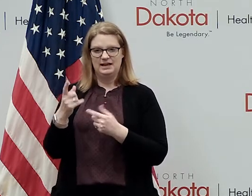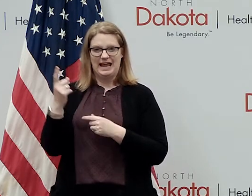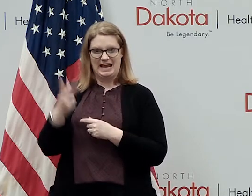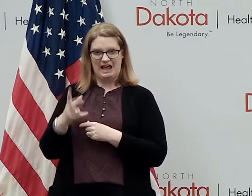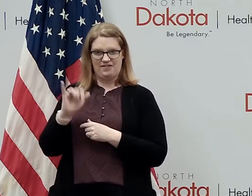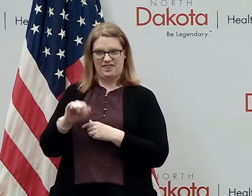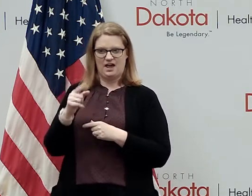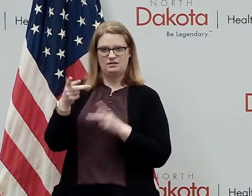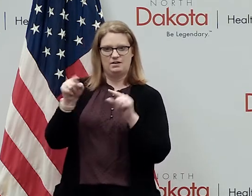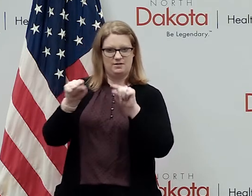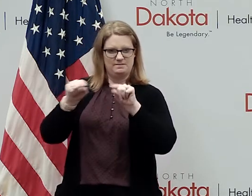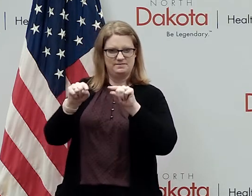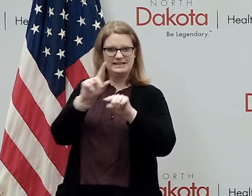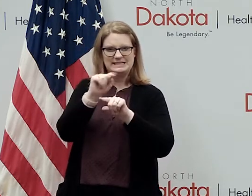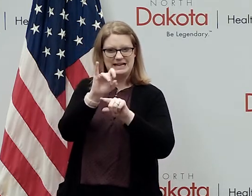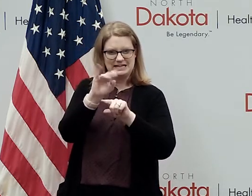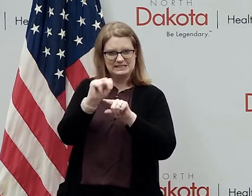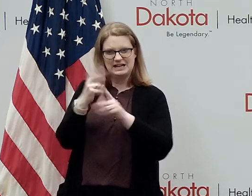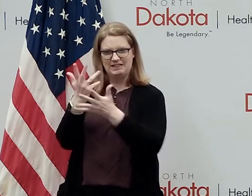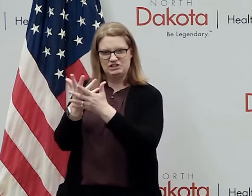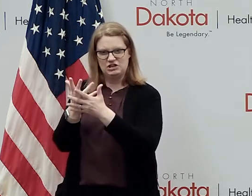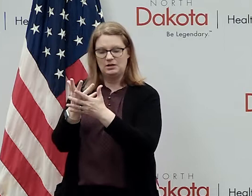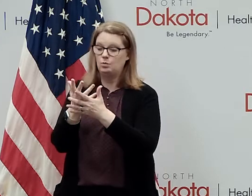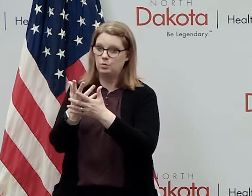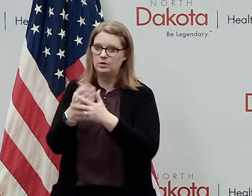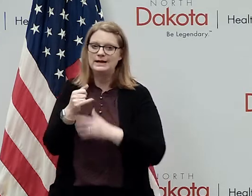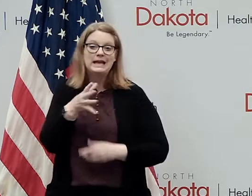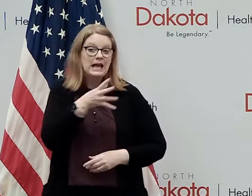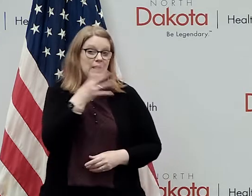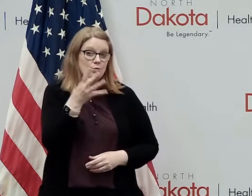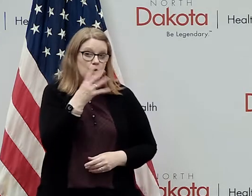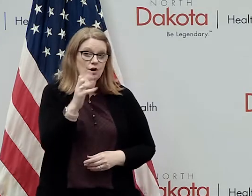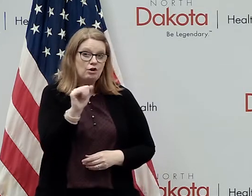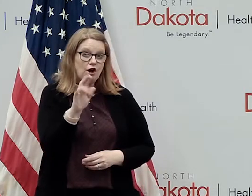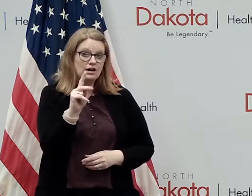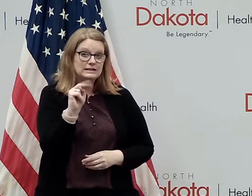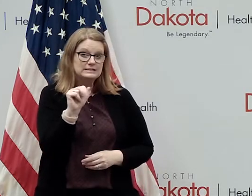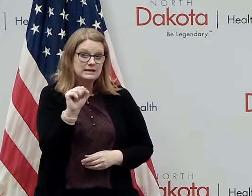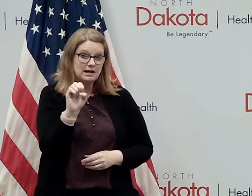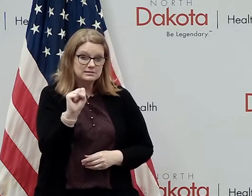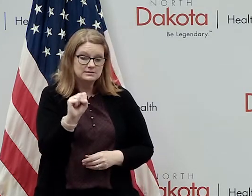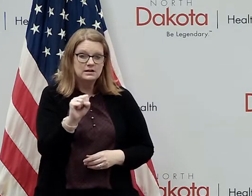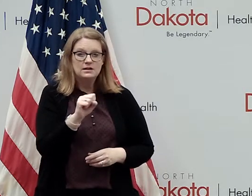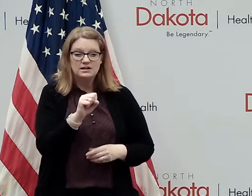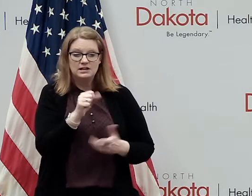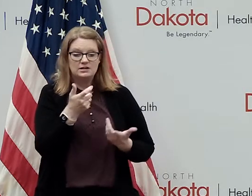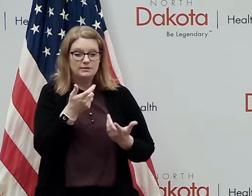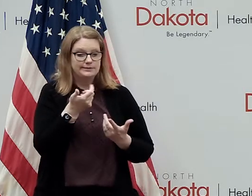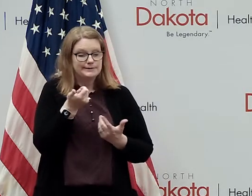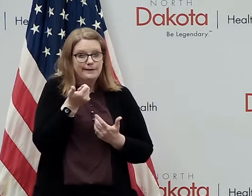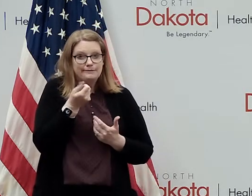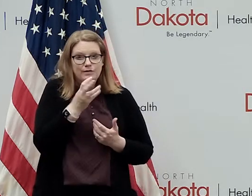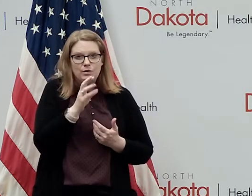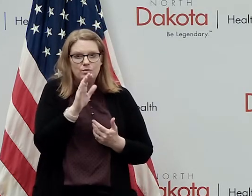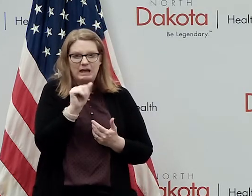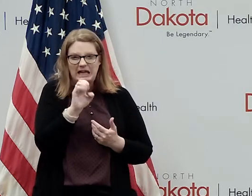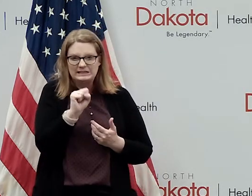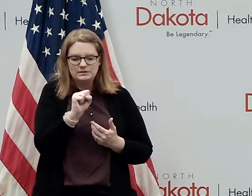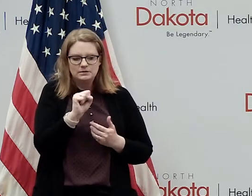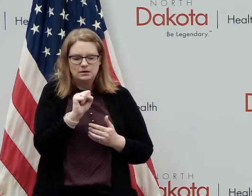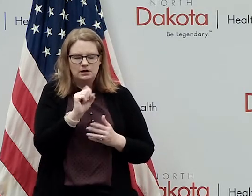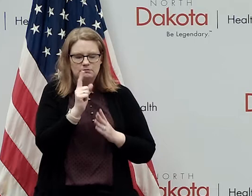locations. I share this as an example because in rural Arkansas, where you can have an area where very few cases and then suddenly you've